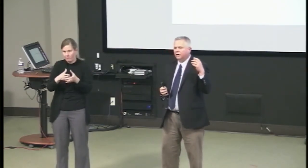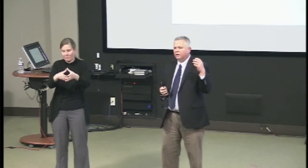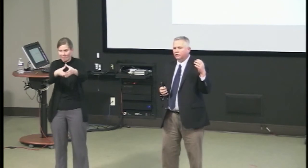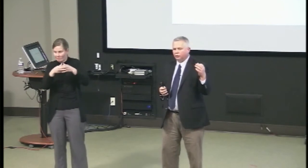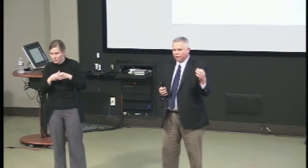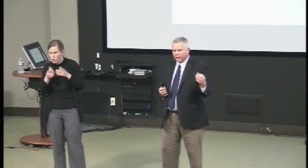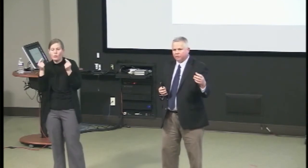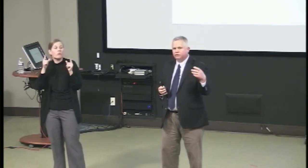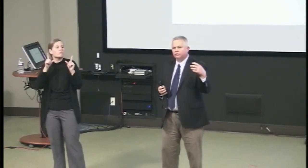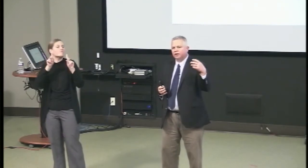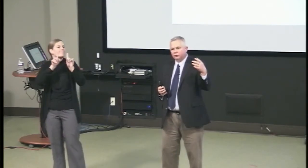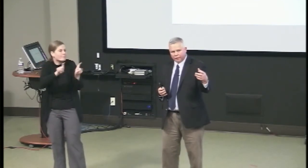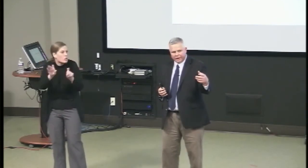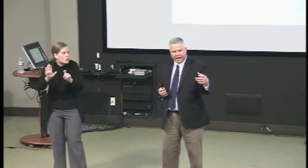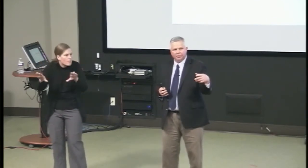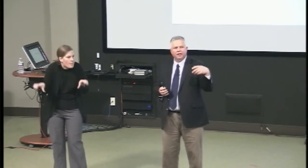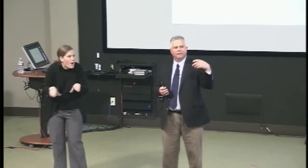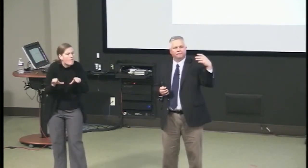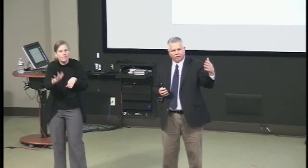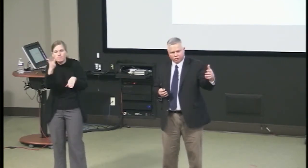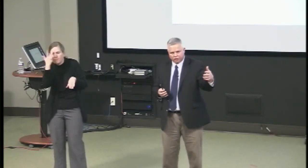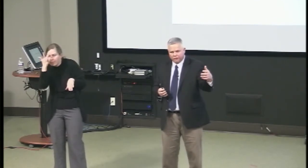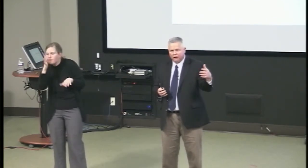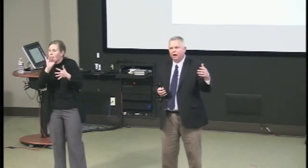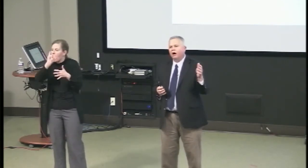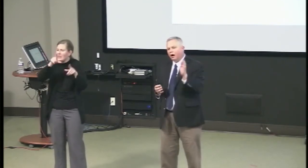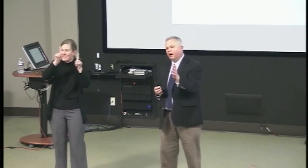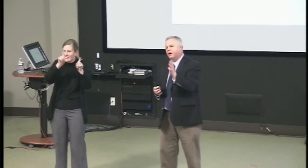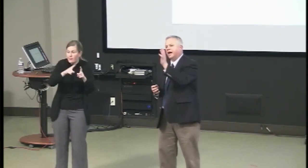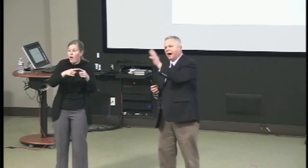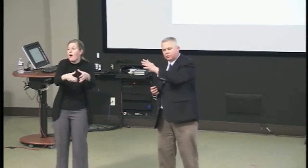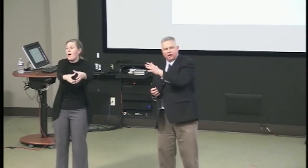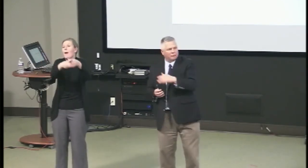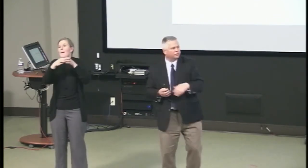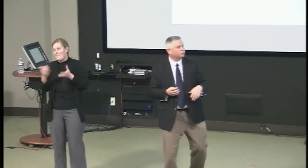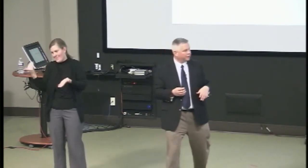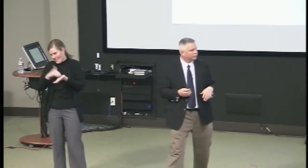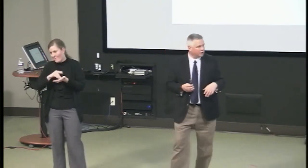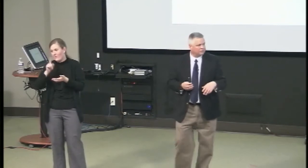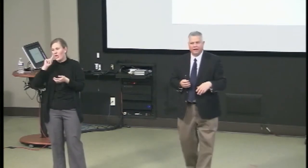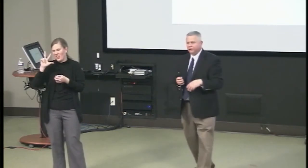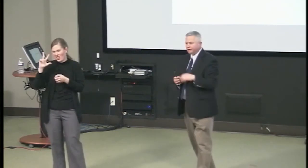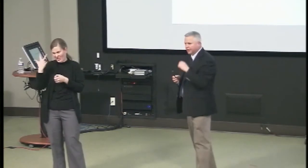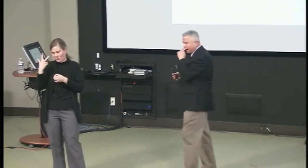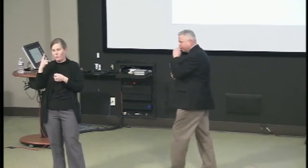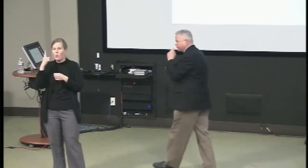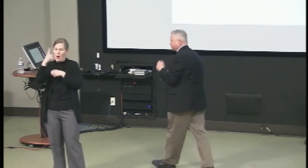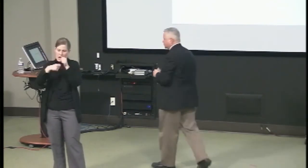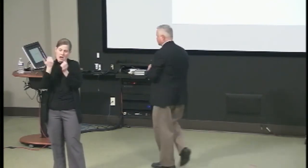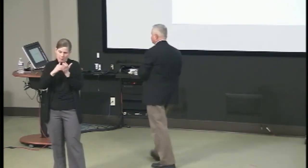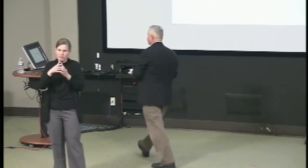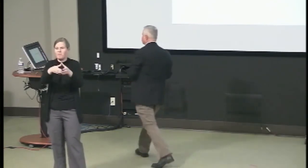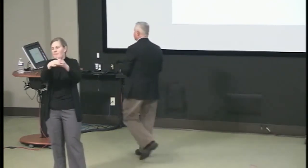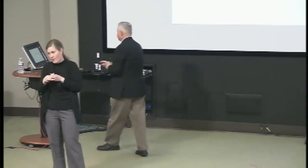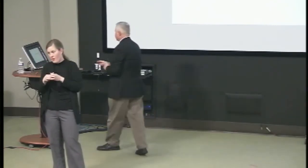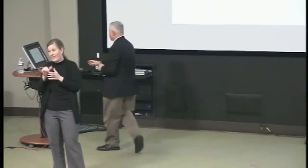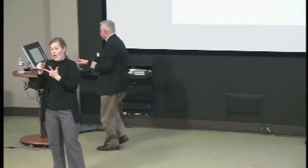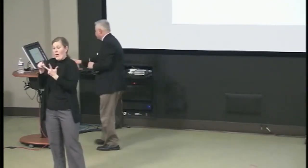gene, neurochemistry, neuroanatomy, function on outcomes 24 months later in high-risk